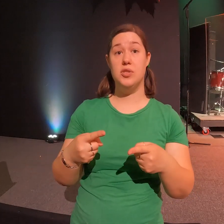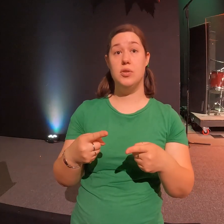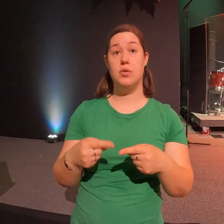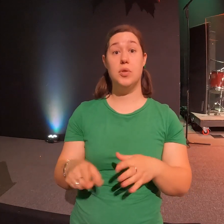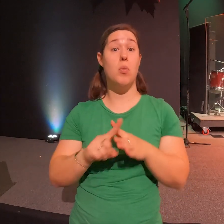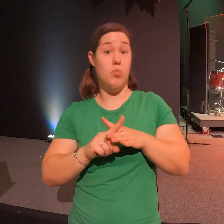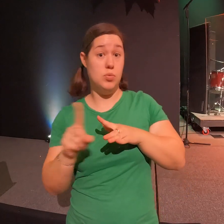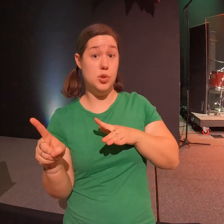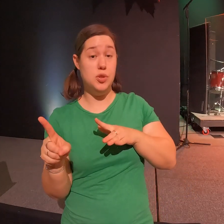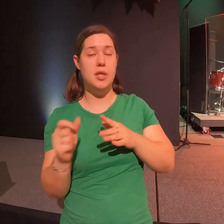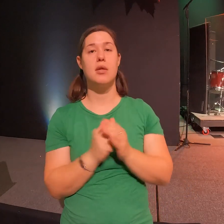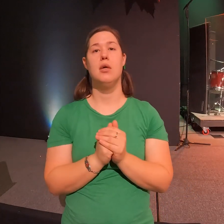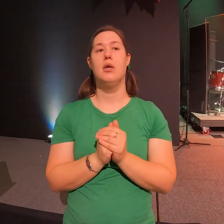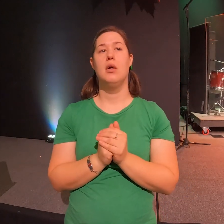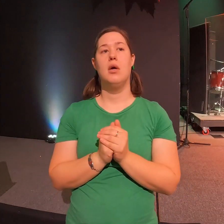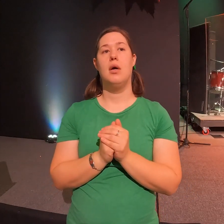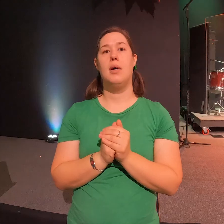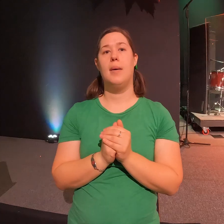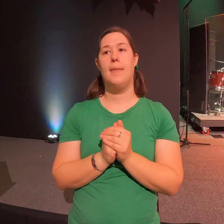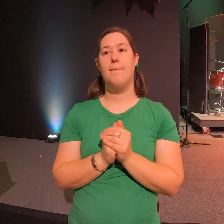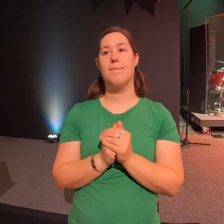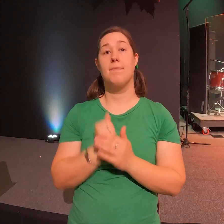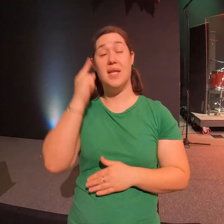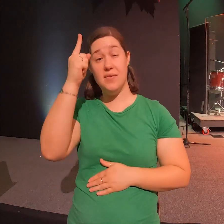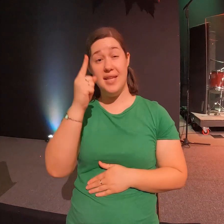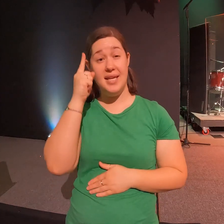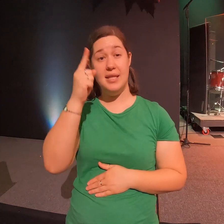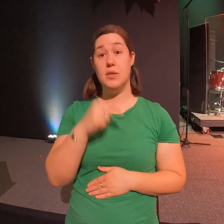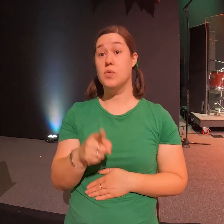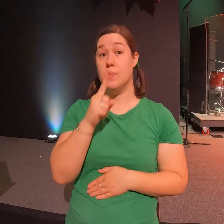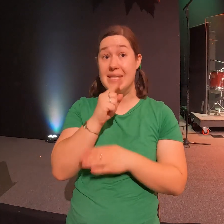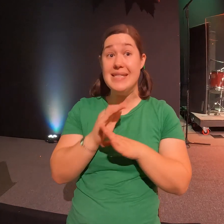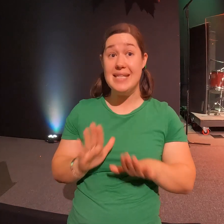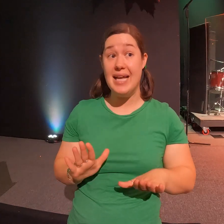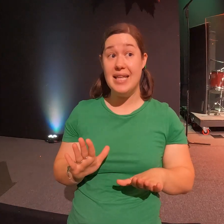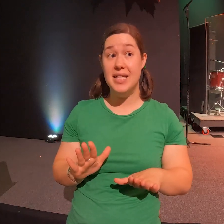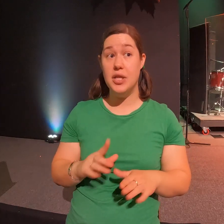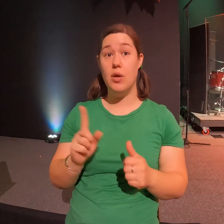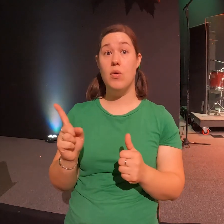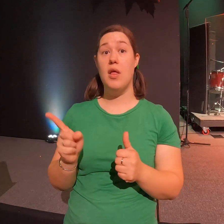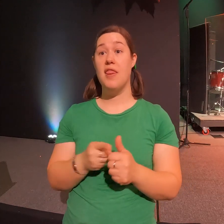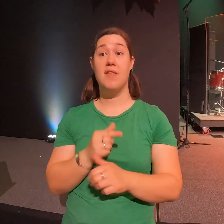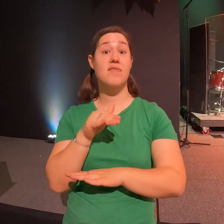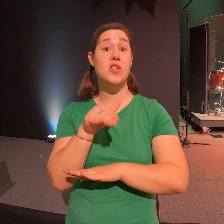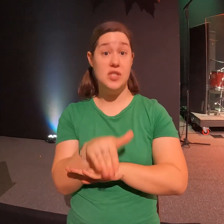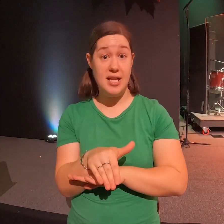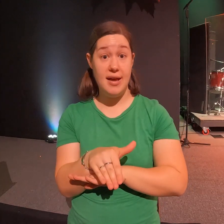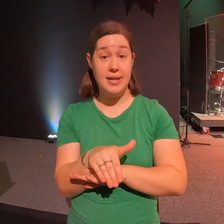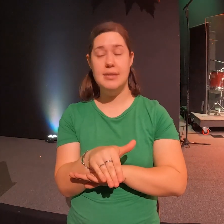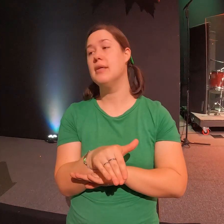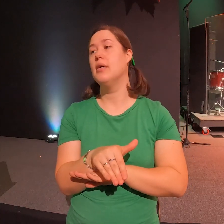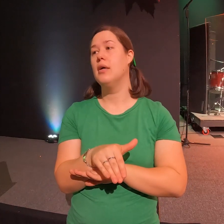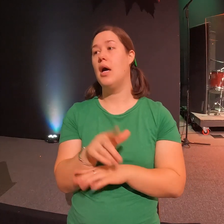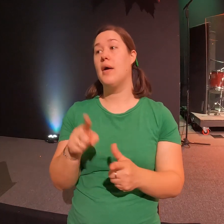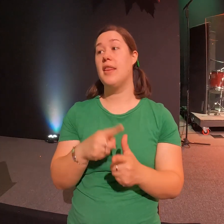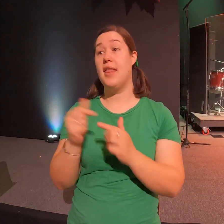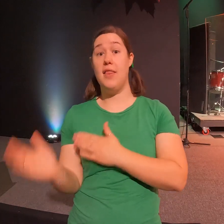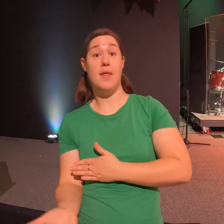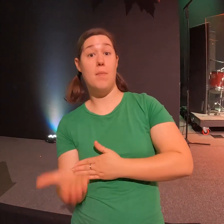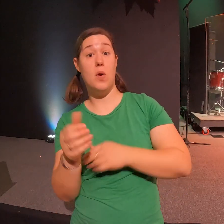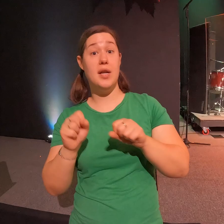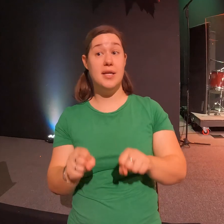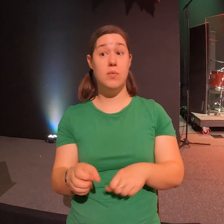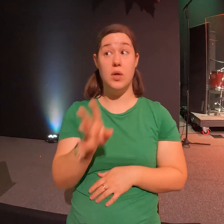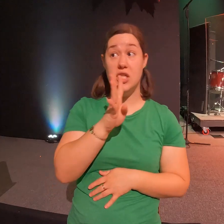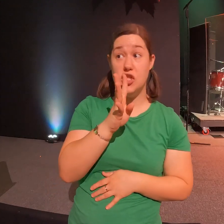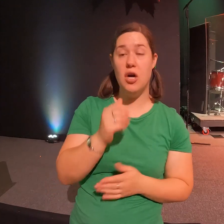in the evening, and then by morning I would be allowed to talk. There's nothing. No, that's not how it worked. I got there and they're like,